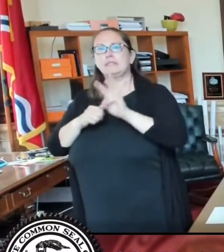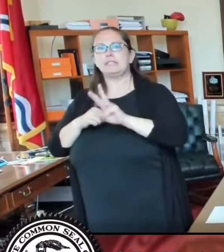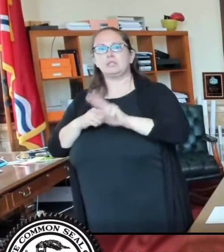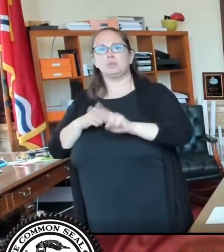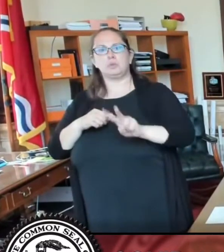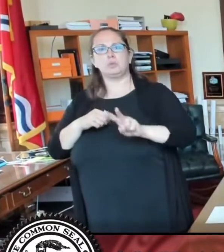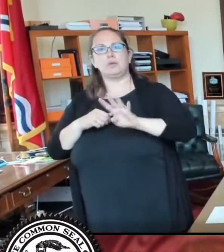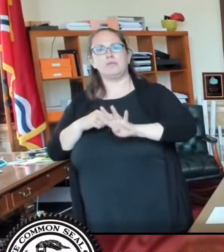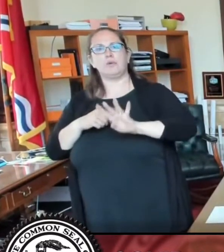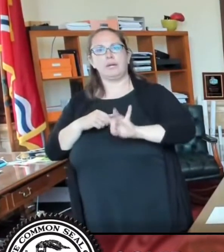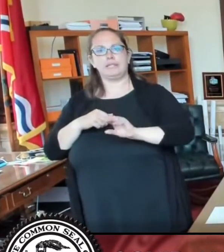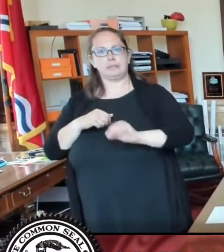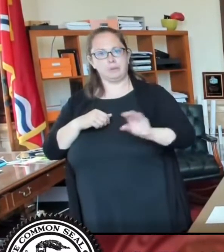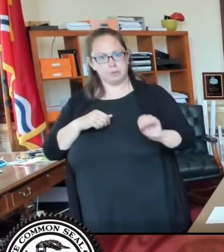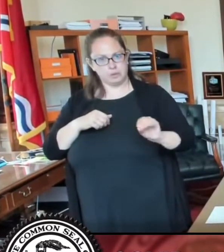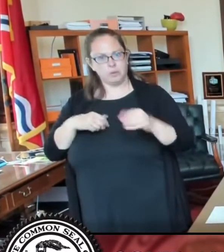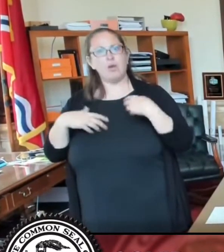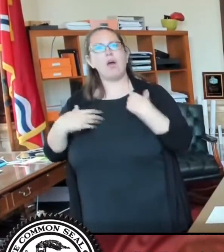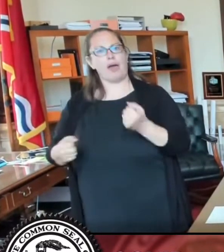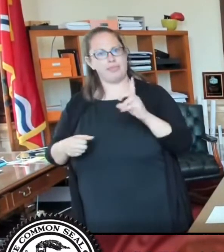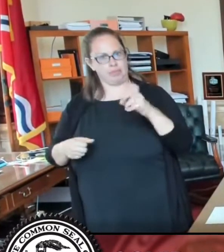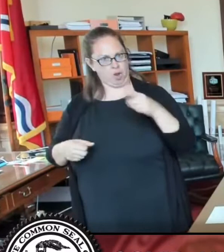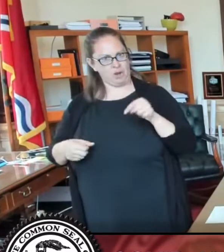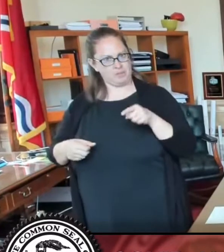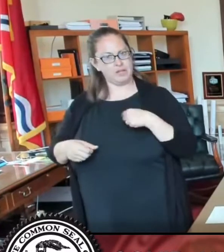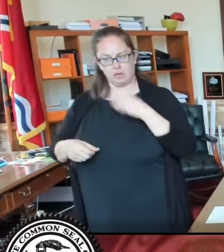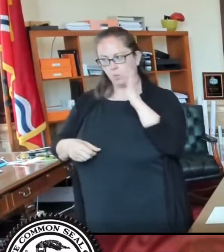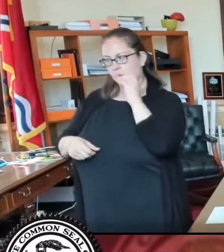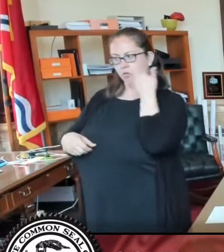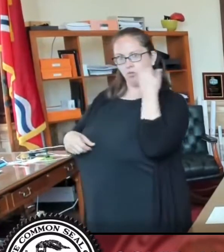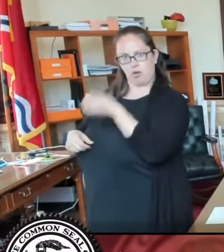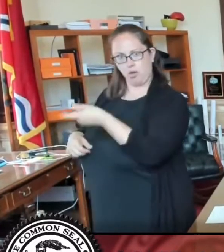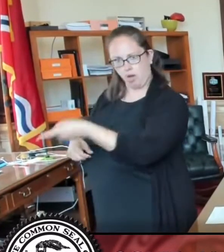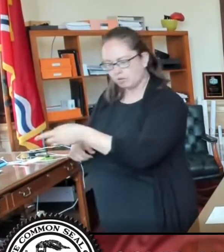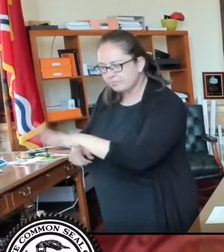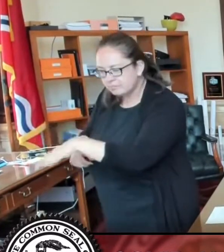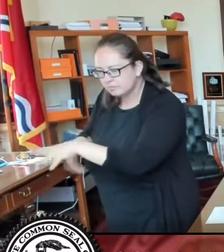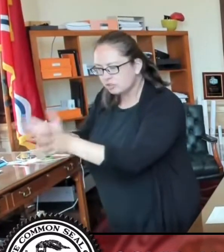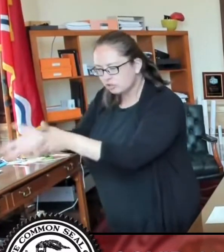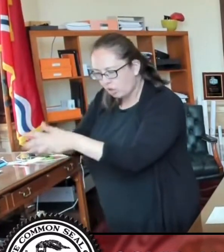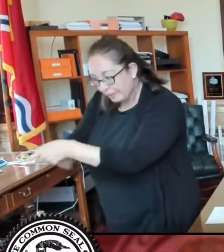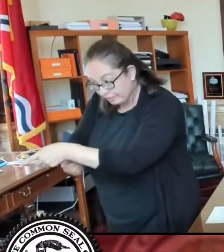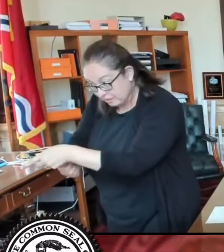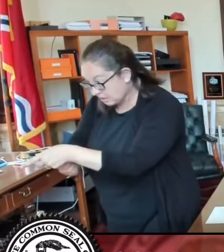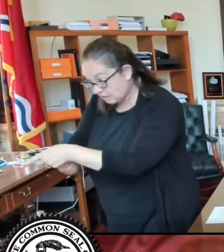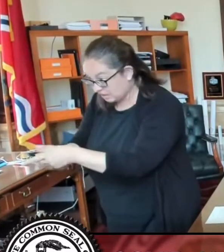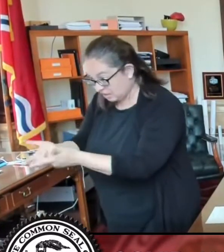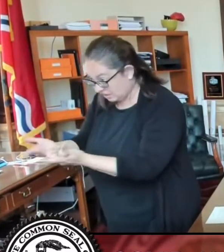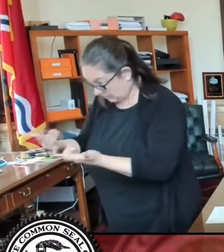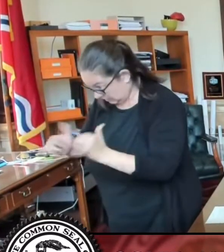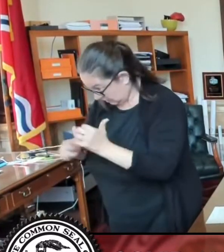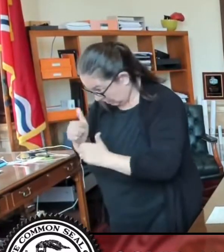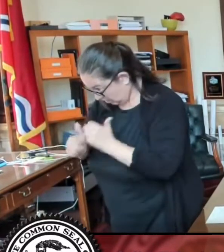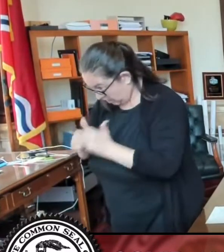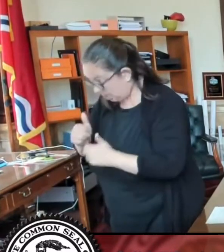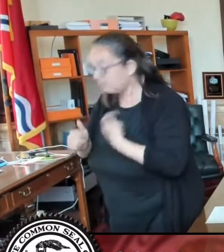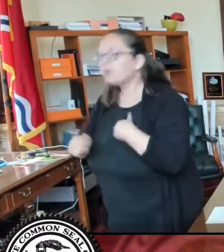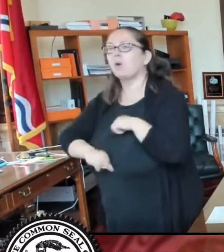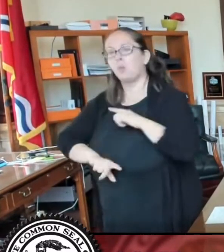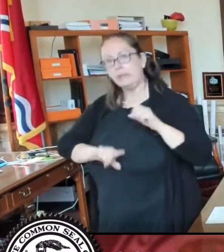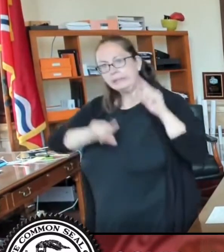health department will call them, we'll talk with them, and then if it continues to be a problem, we'll pay them a